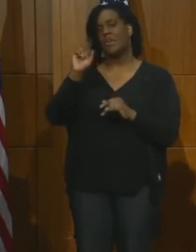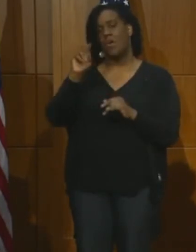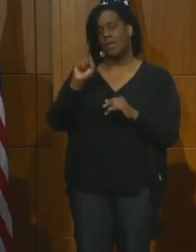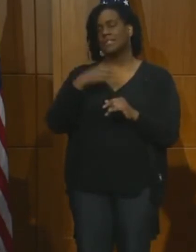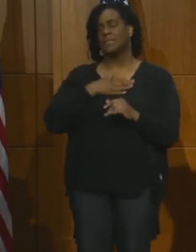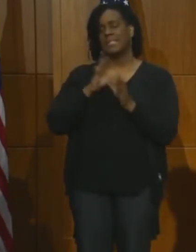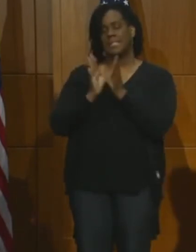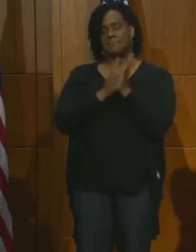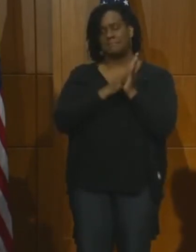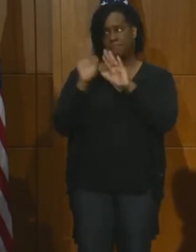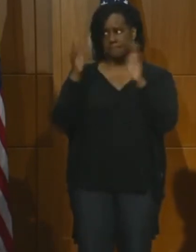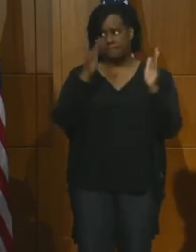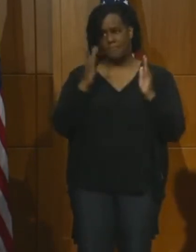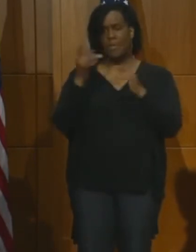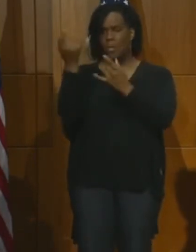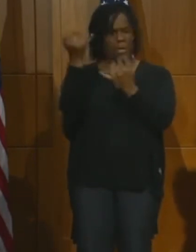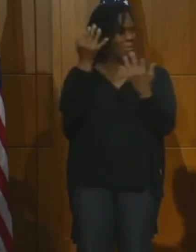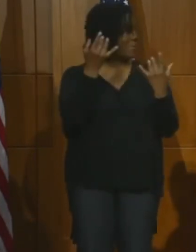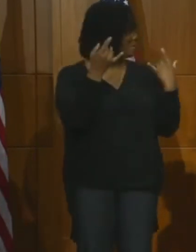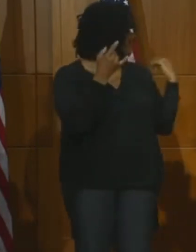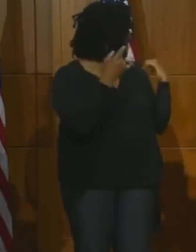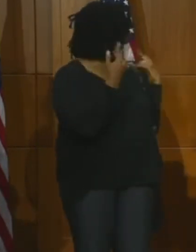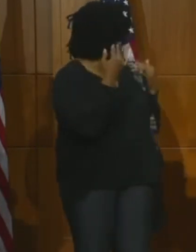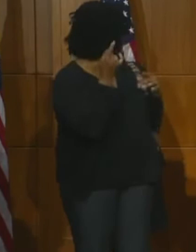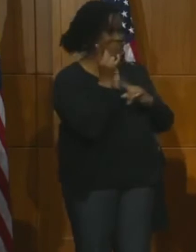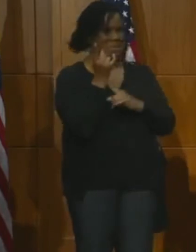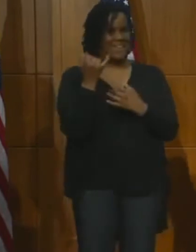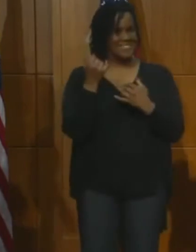officials a round. Hold on now.